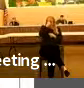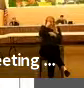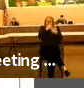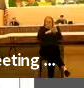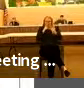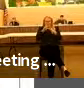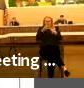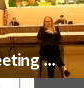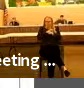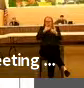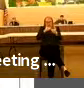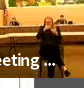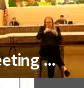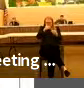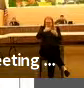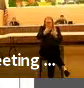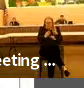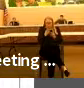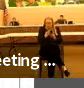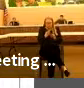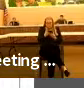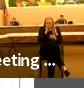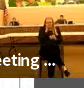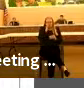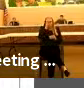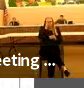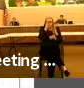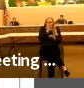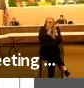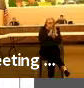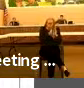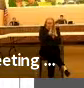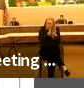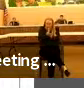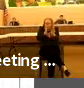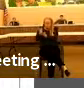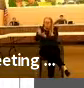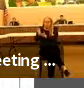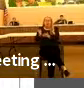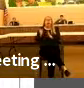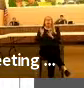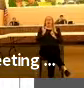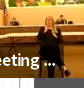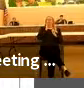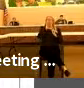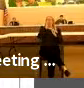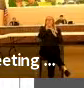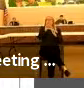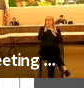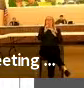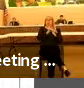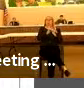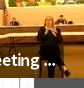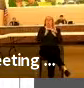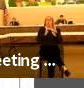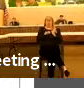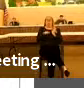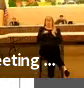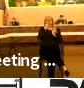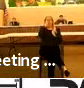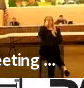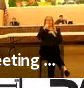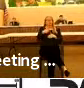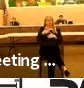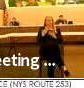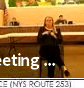us, should we get through. And I don't know whether the planning board will feel the same way I do. I just, like I said, when I look at that, the